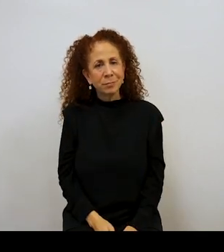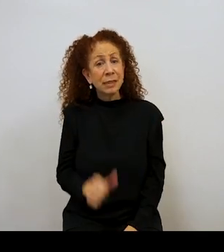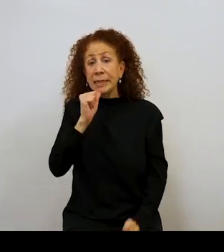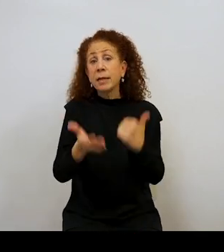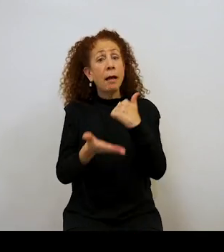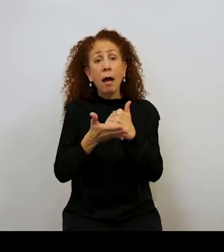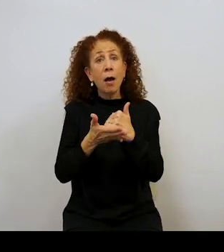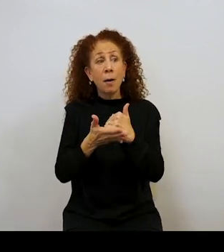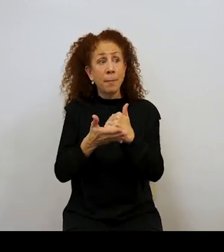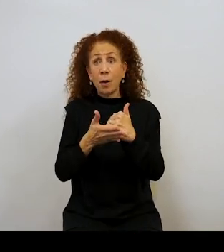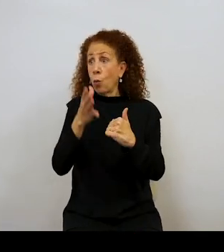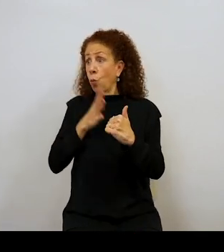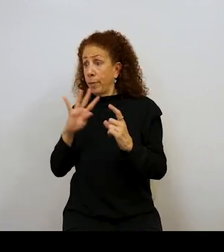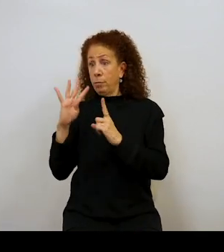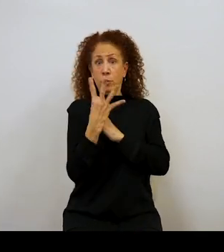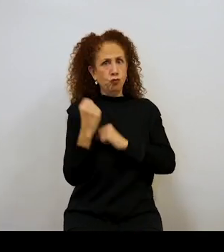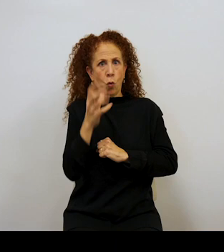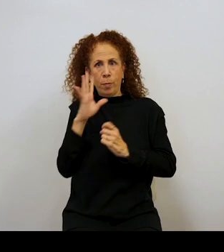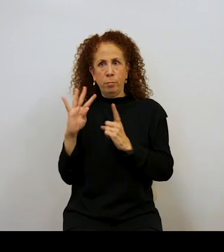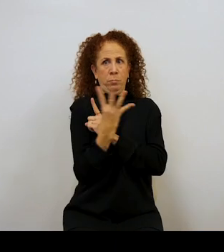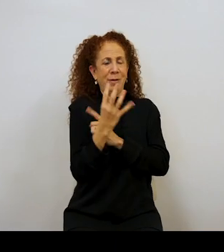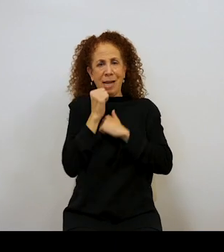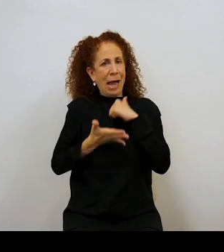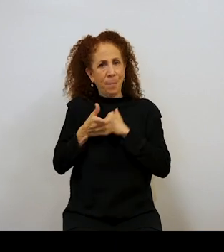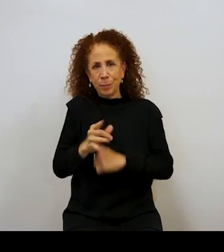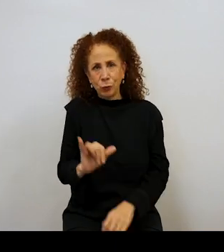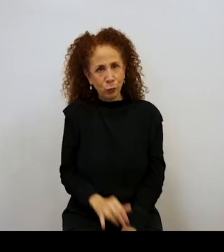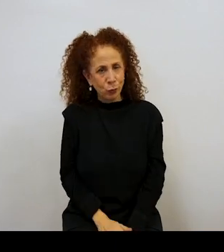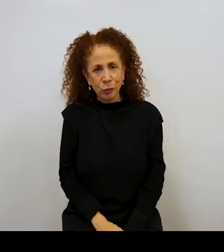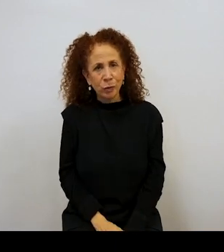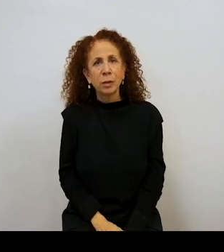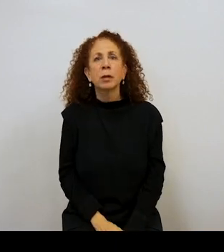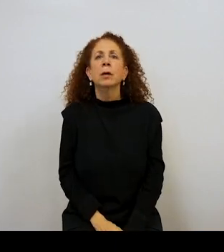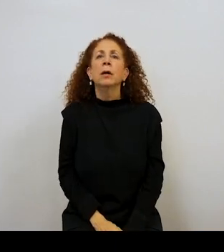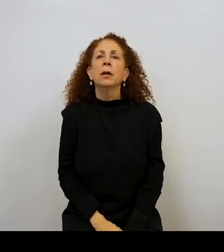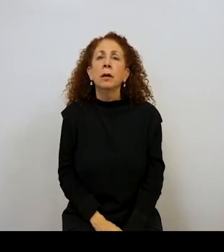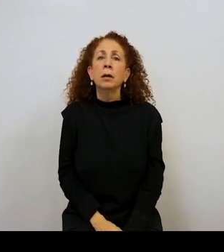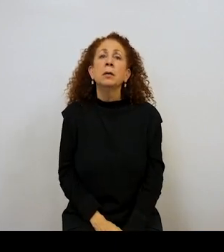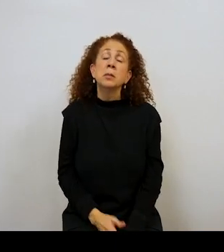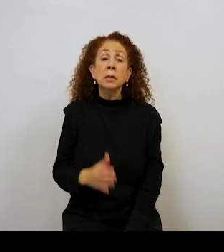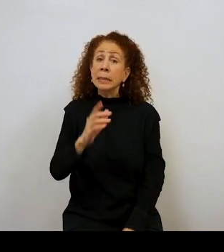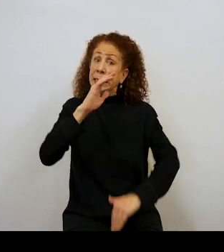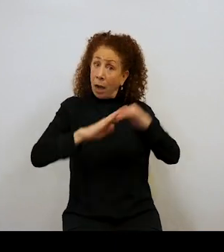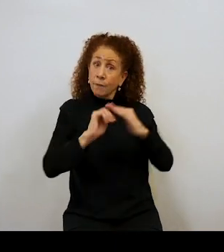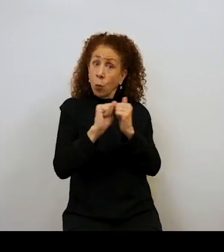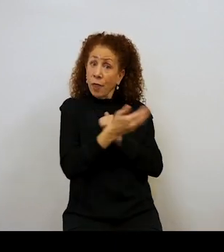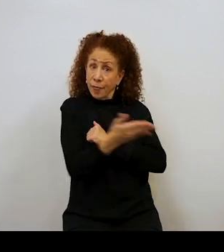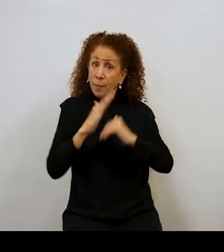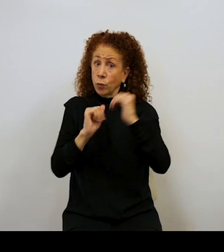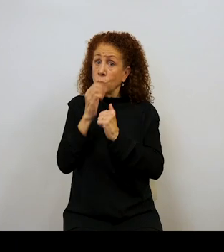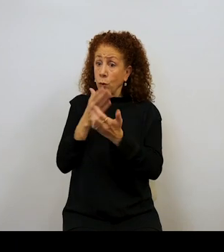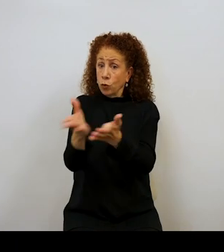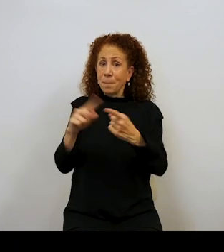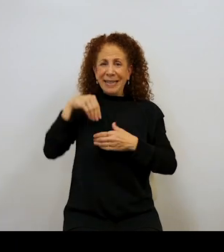he is surrounded by these strong women. Mm-hmm. And in some ways is very comfortable with them and very comfortable with women, but there is